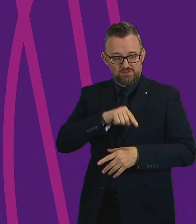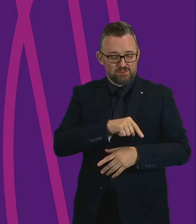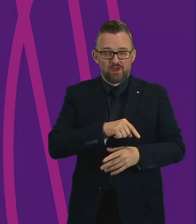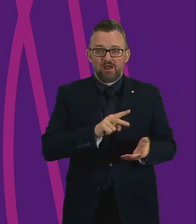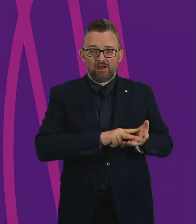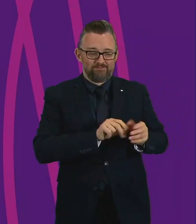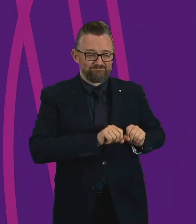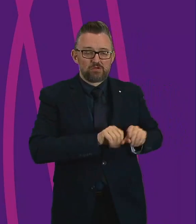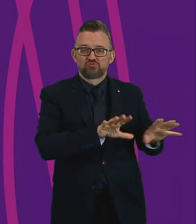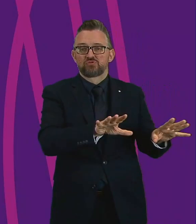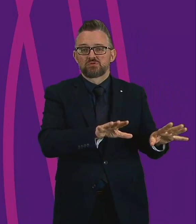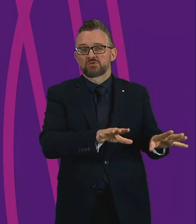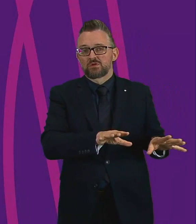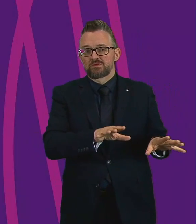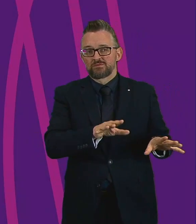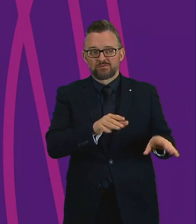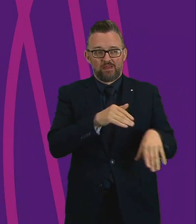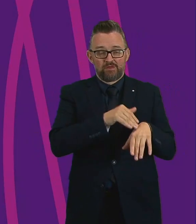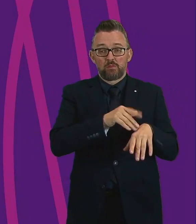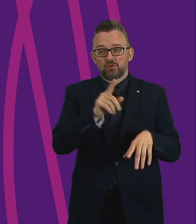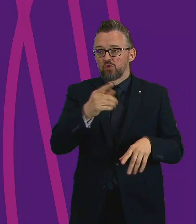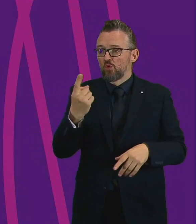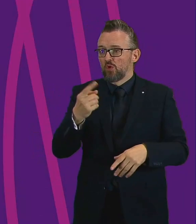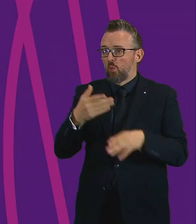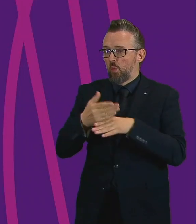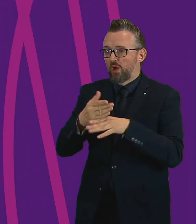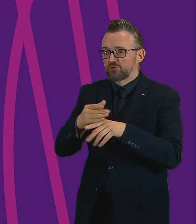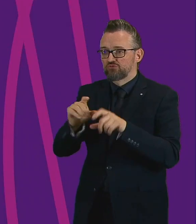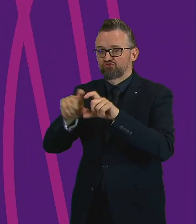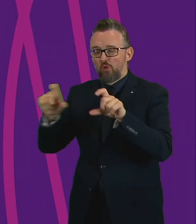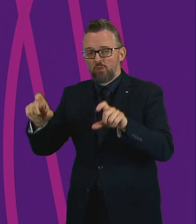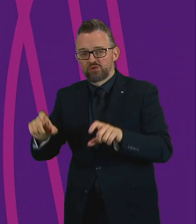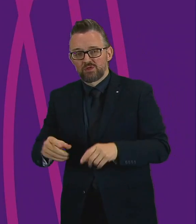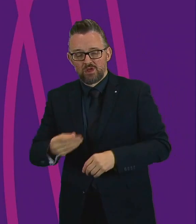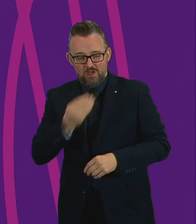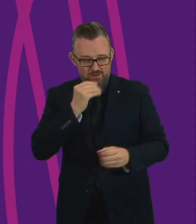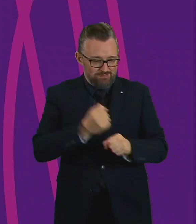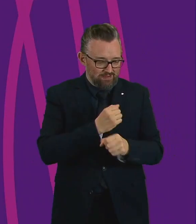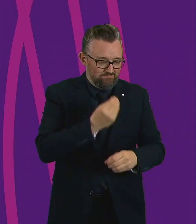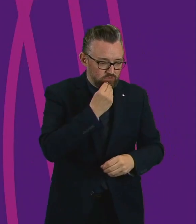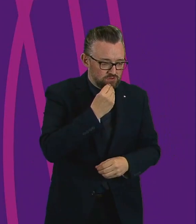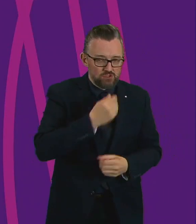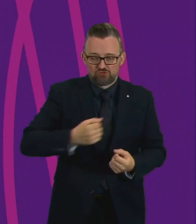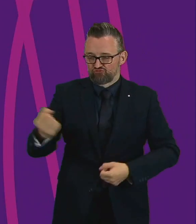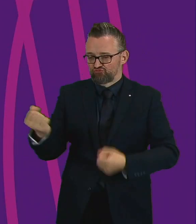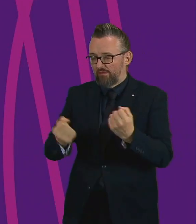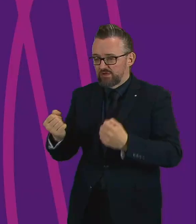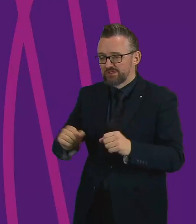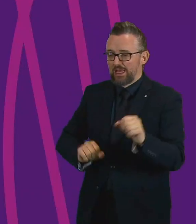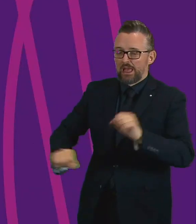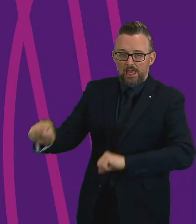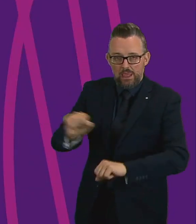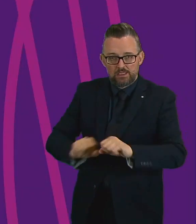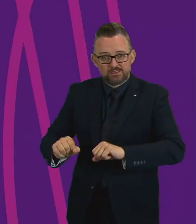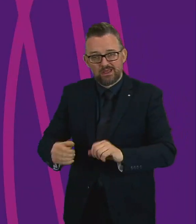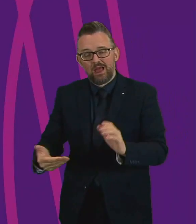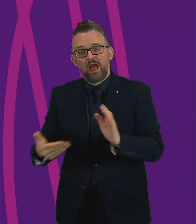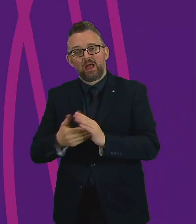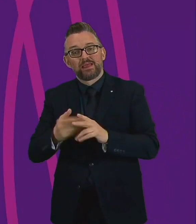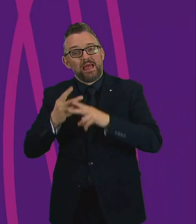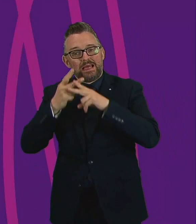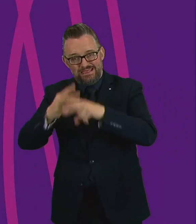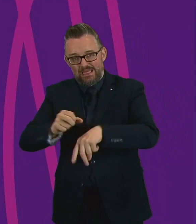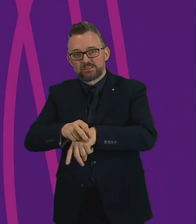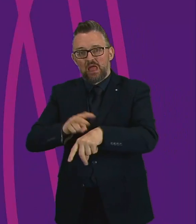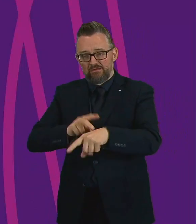deadly virus, but the shop workers, the food producers, the drivers, the cleaners and of course our frontline care